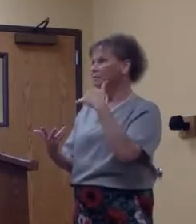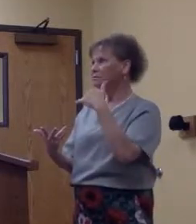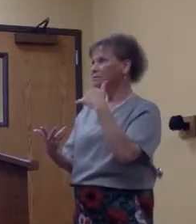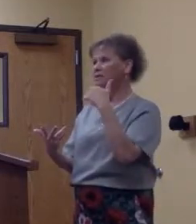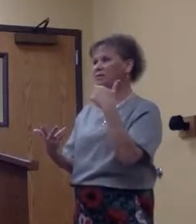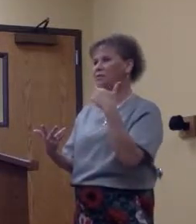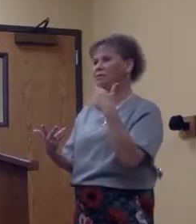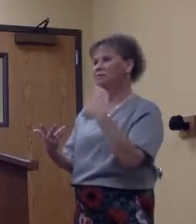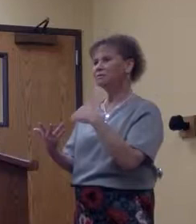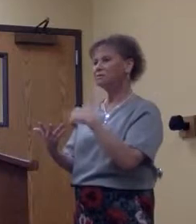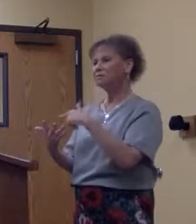there's another one.